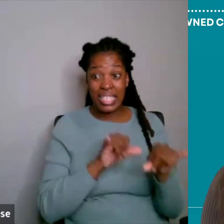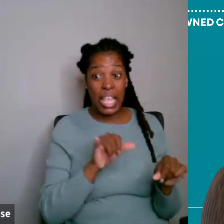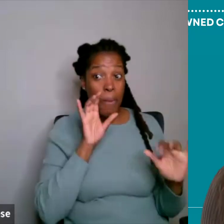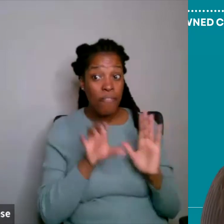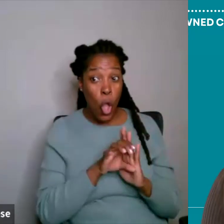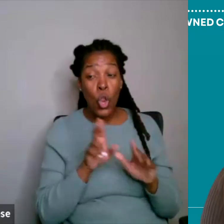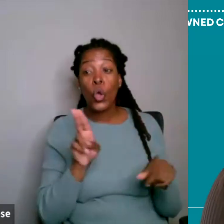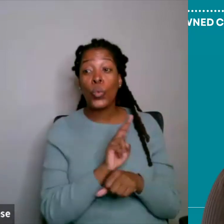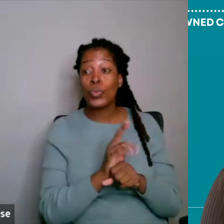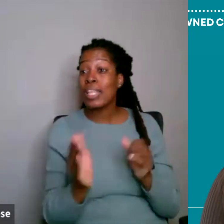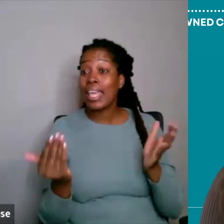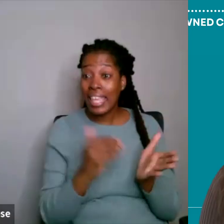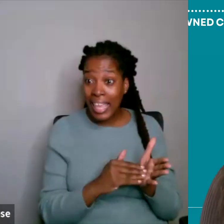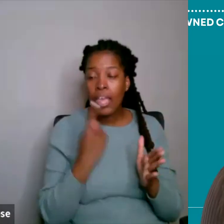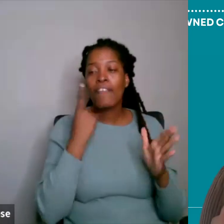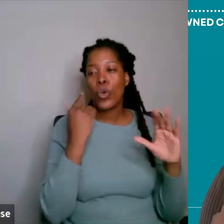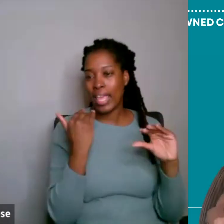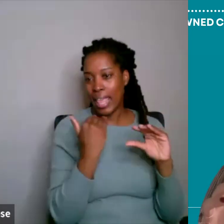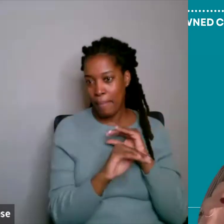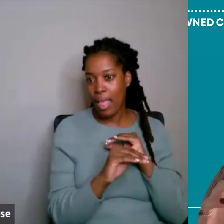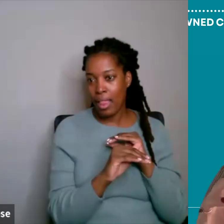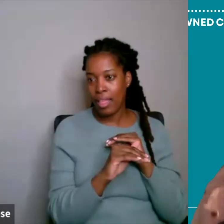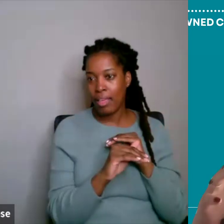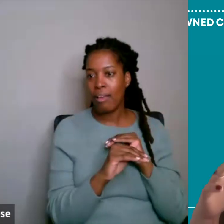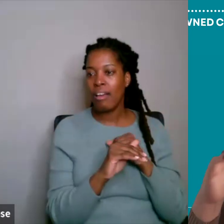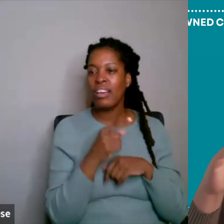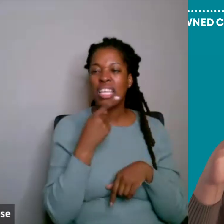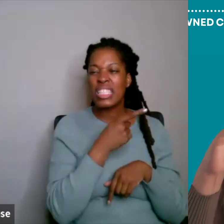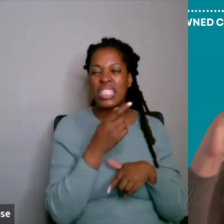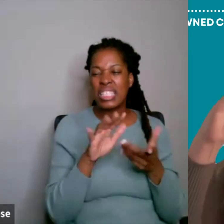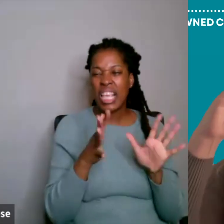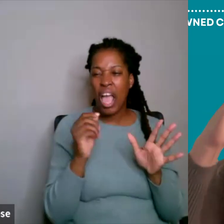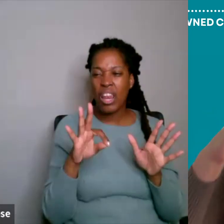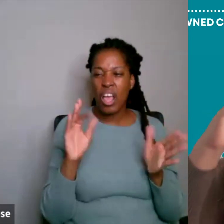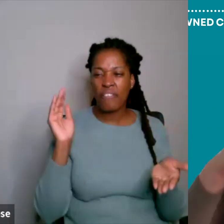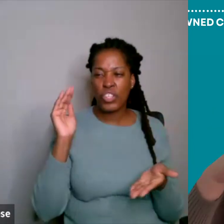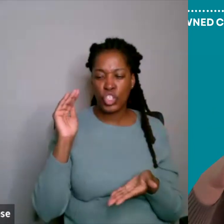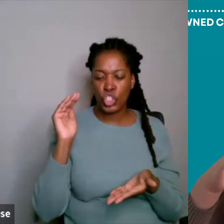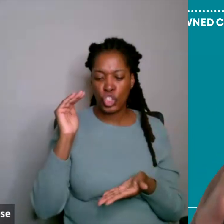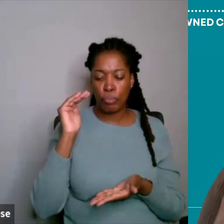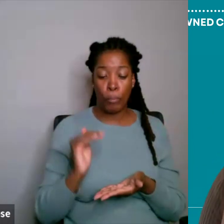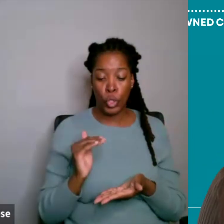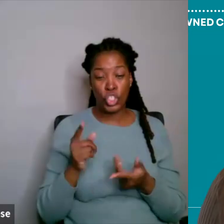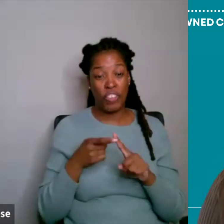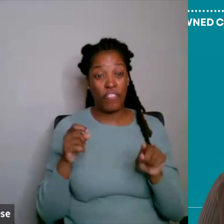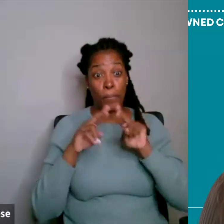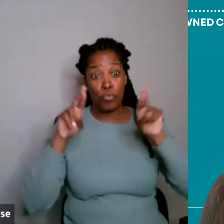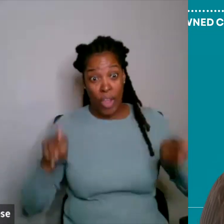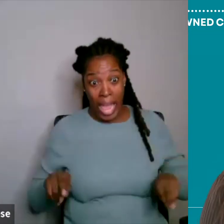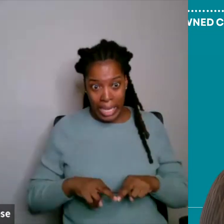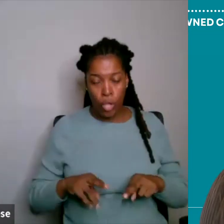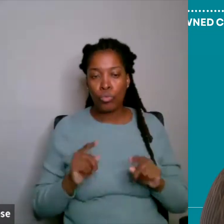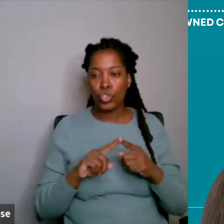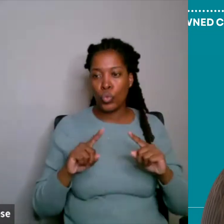used again for our email, but just kind of smushed down into a